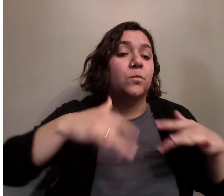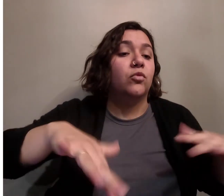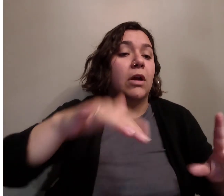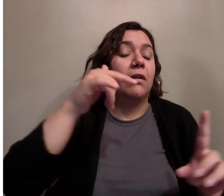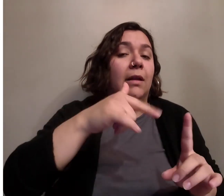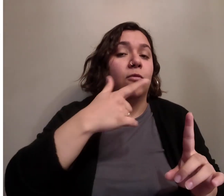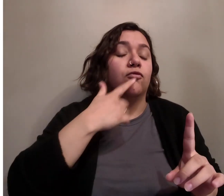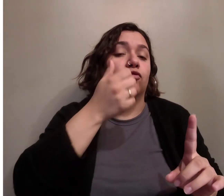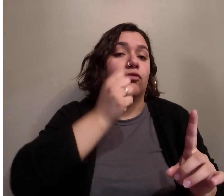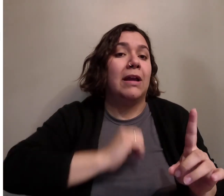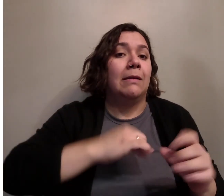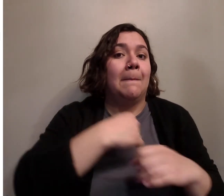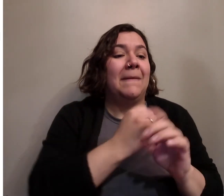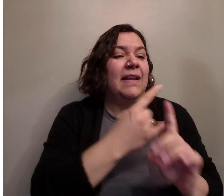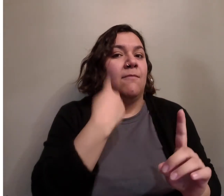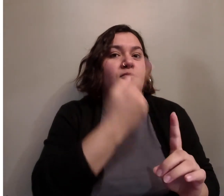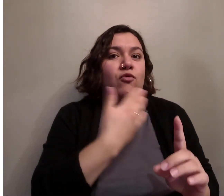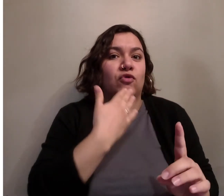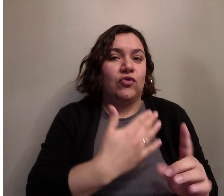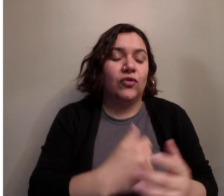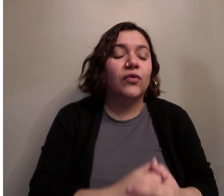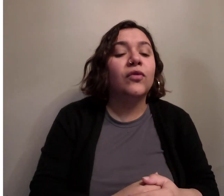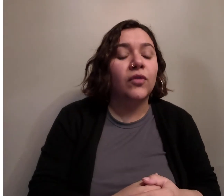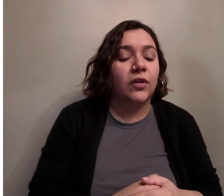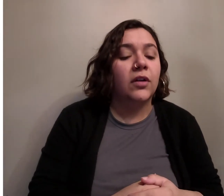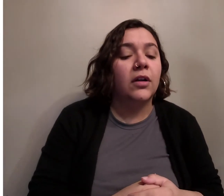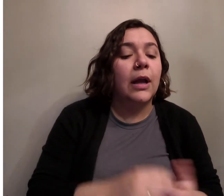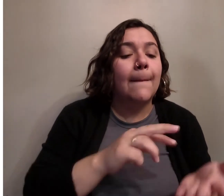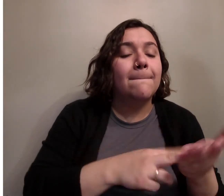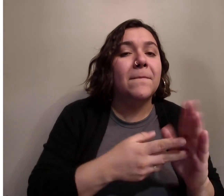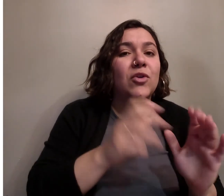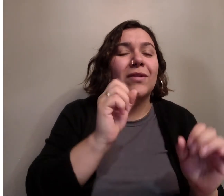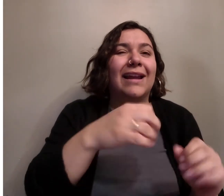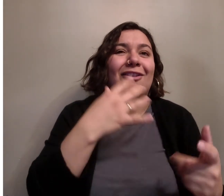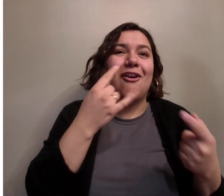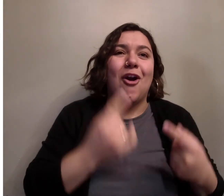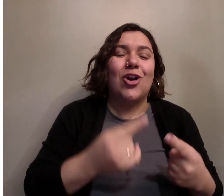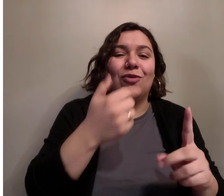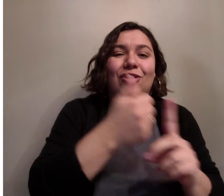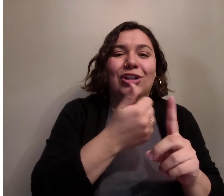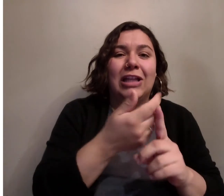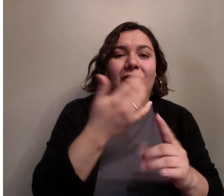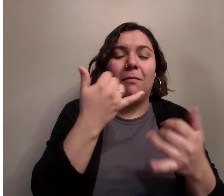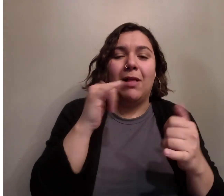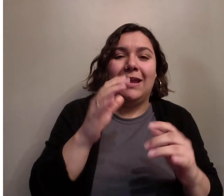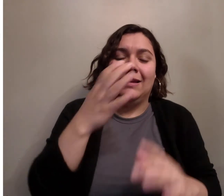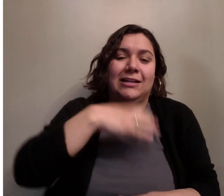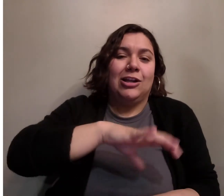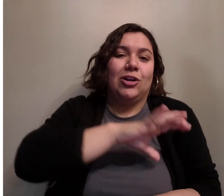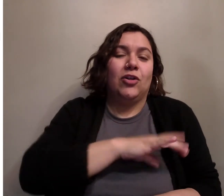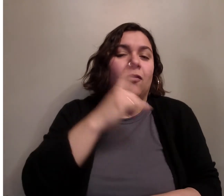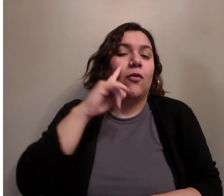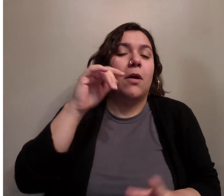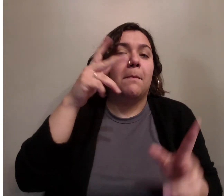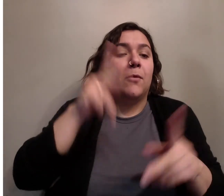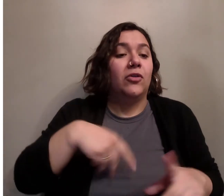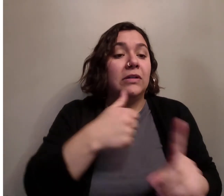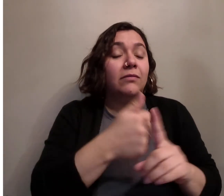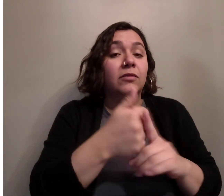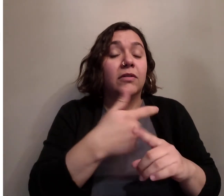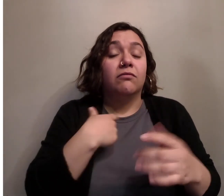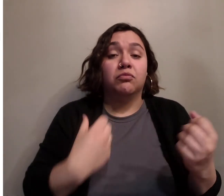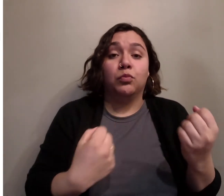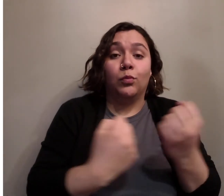of like the people around him who are trying to make him look good. In other words, you could almost argue that she's playing a character